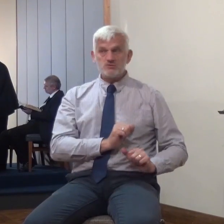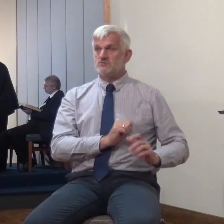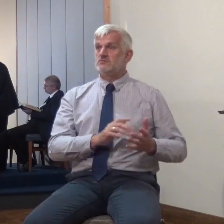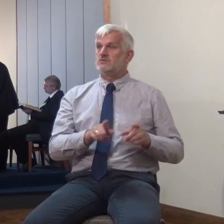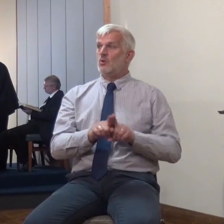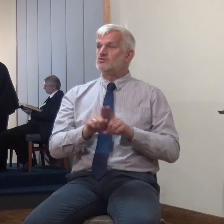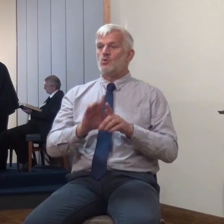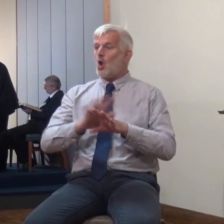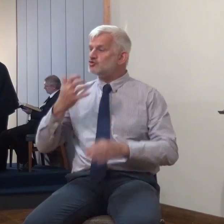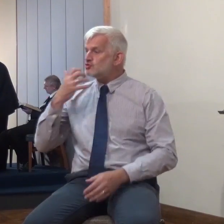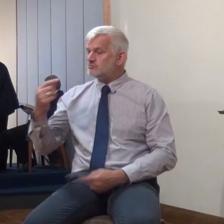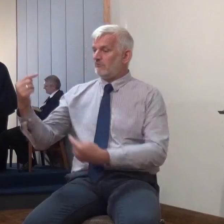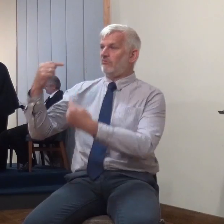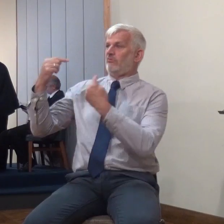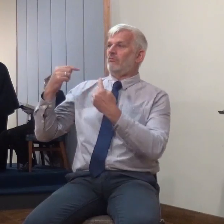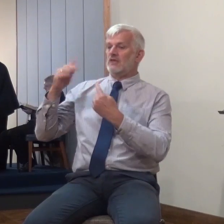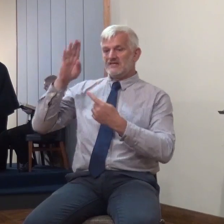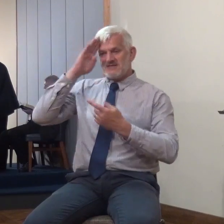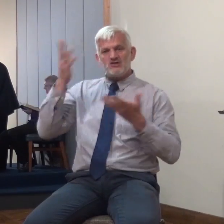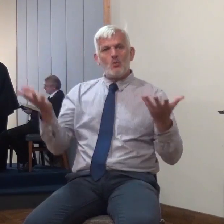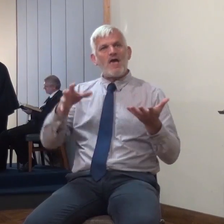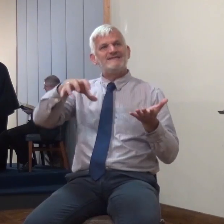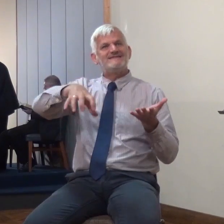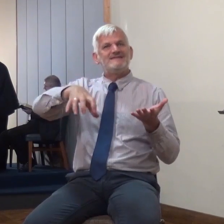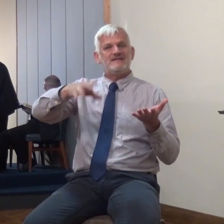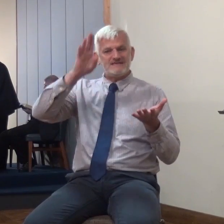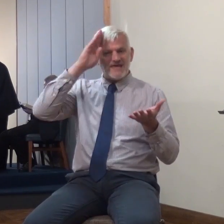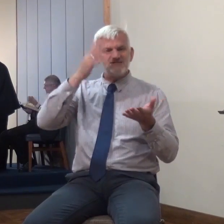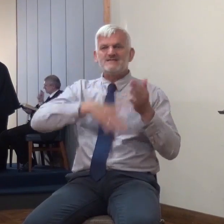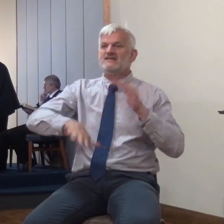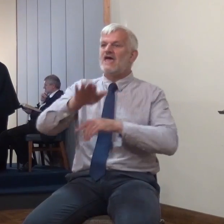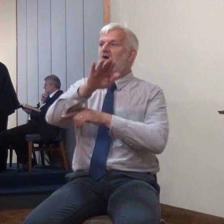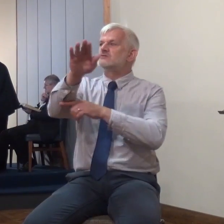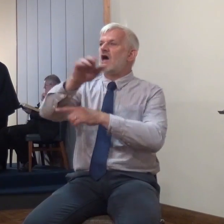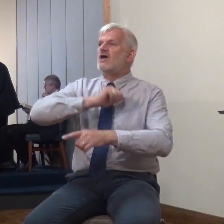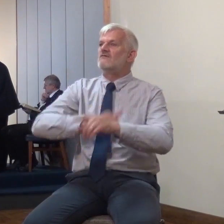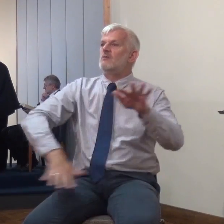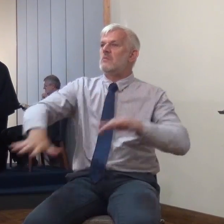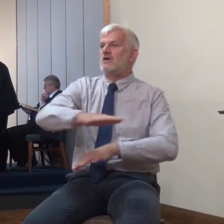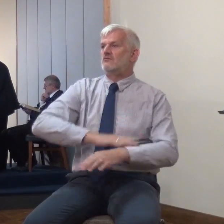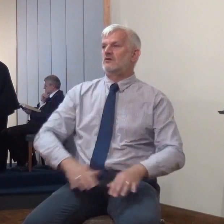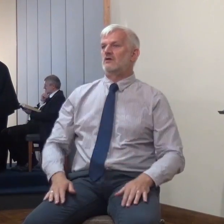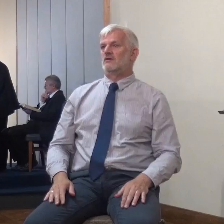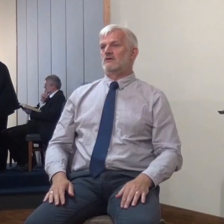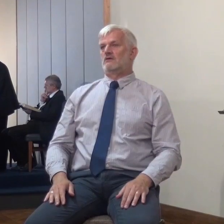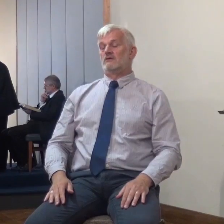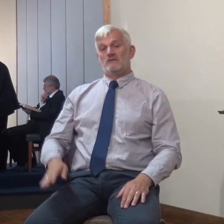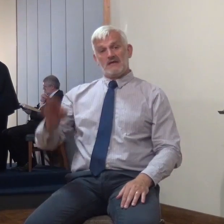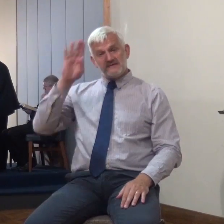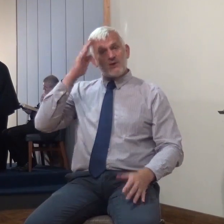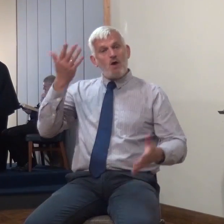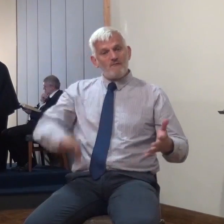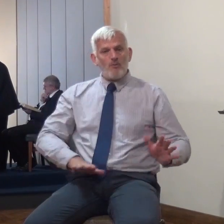heathen, perils in the city, perils in the wilderness, in perils in the